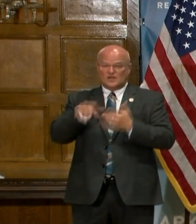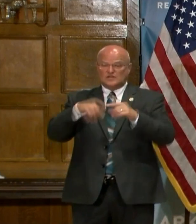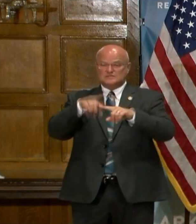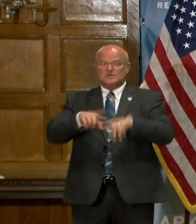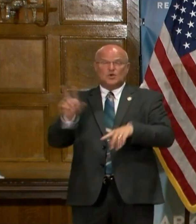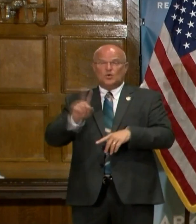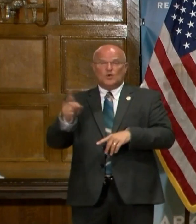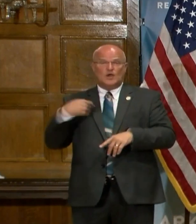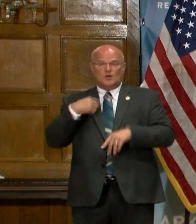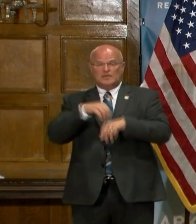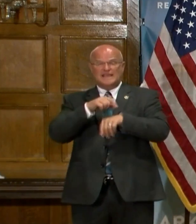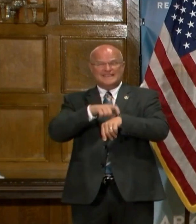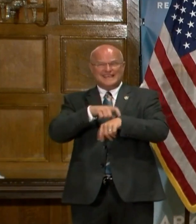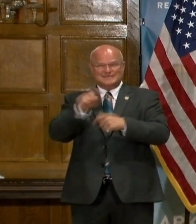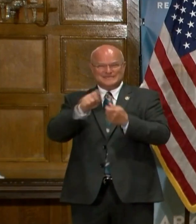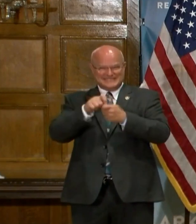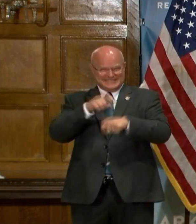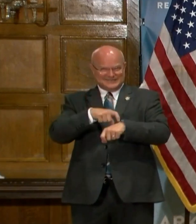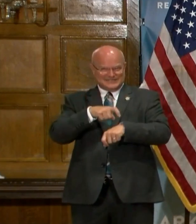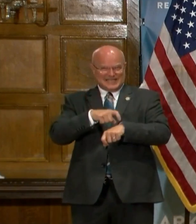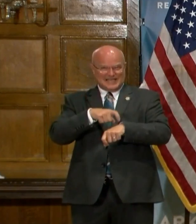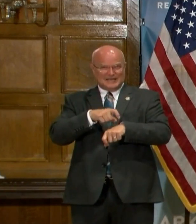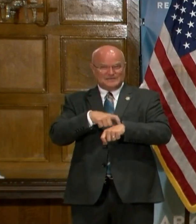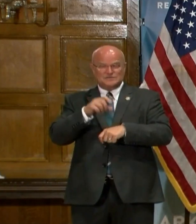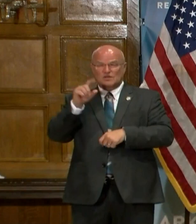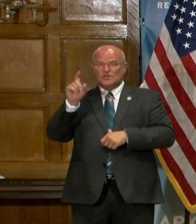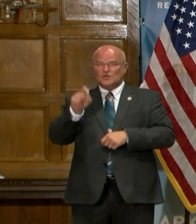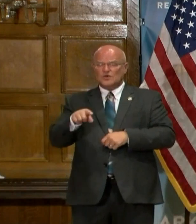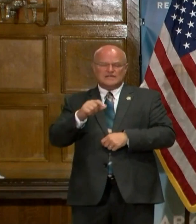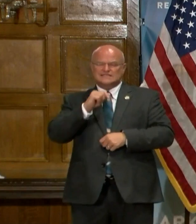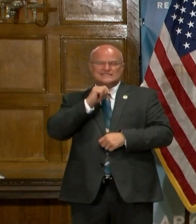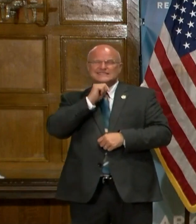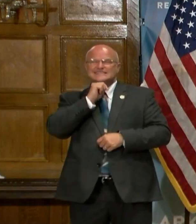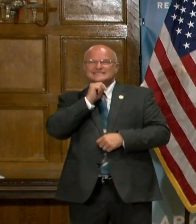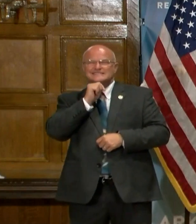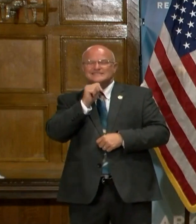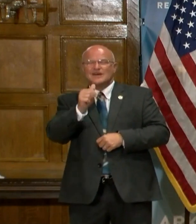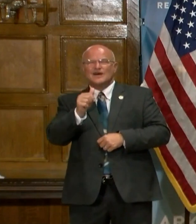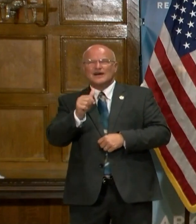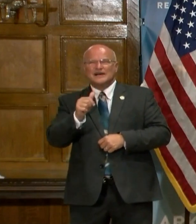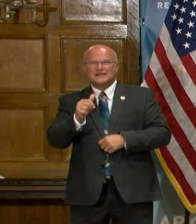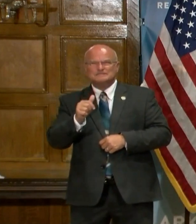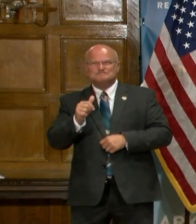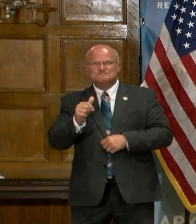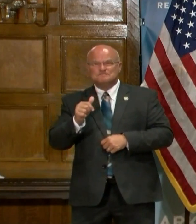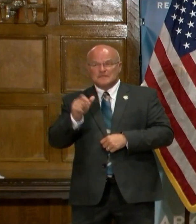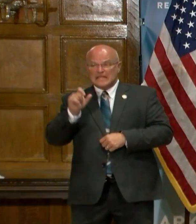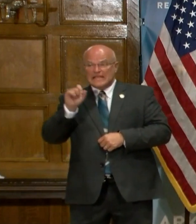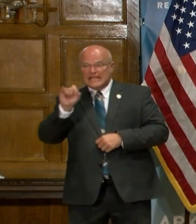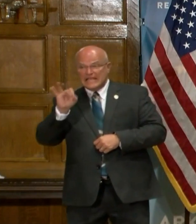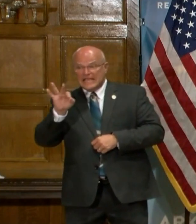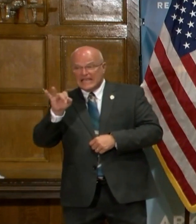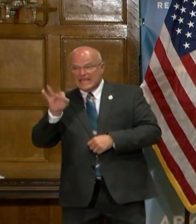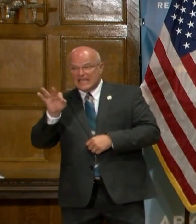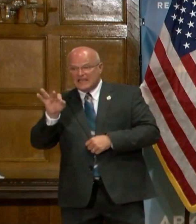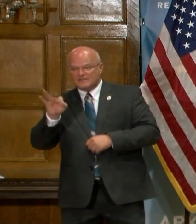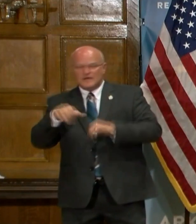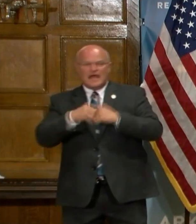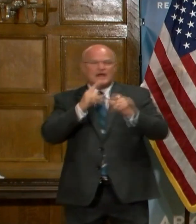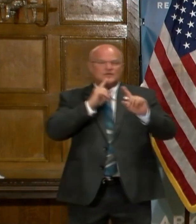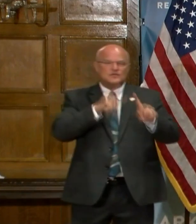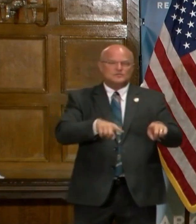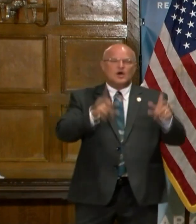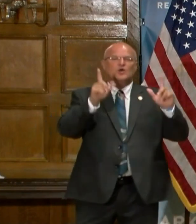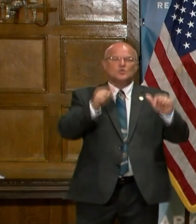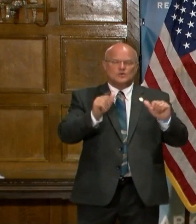depends upon where we will be at that particular time. So the question is not, if it's going to happen, but how do you respond